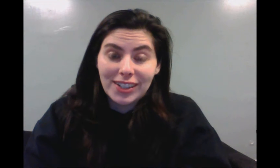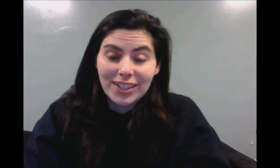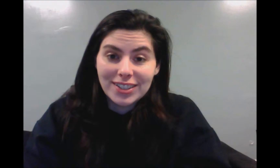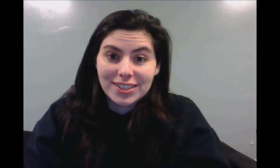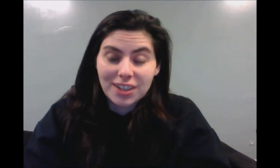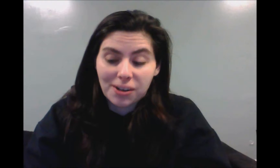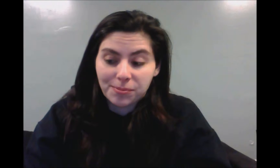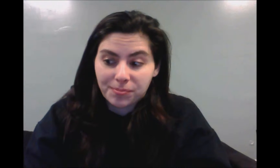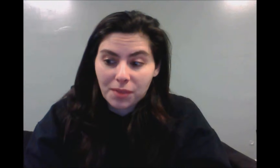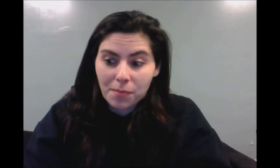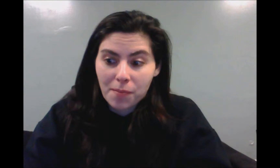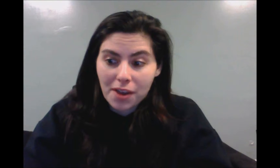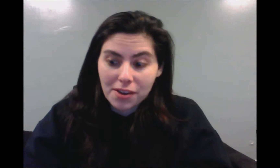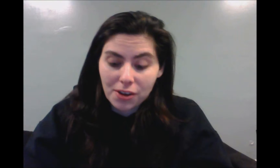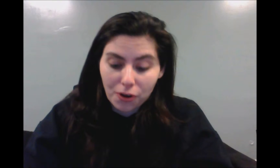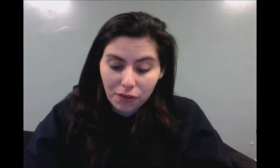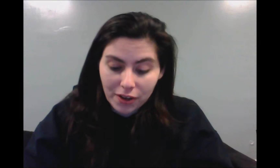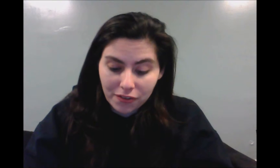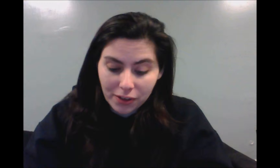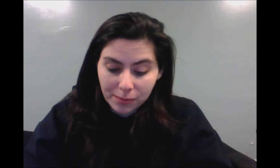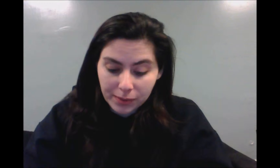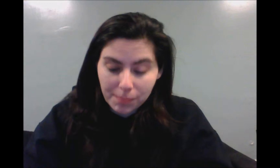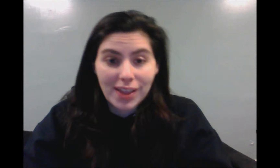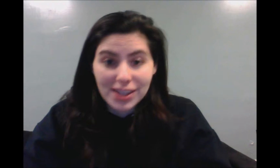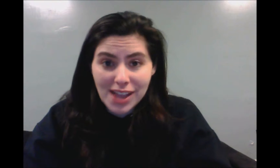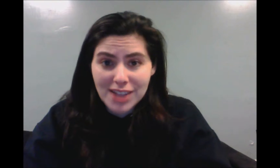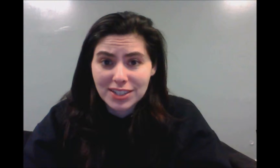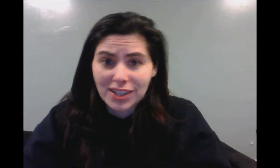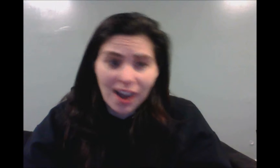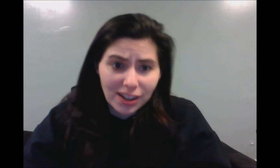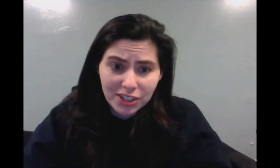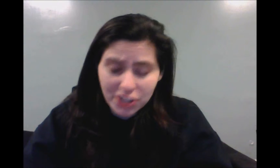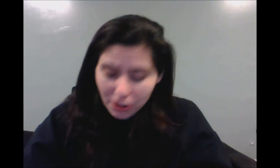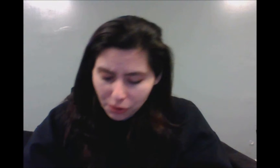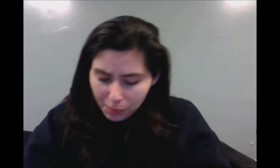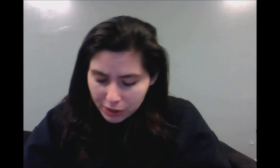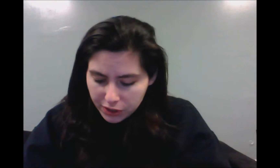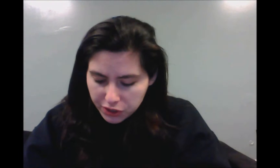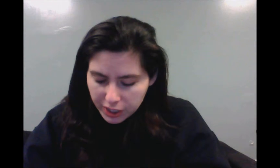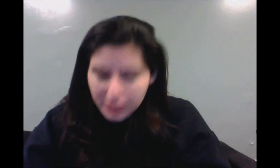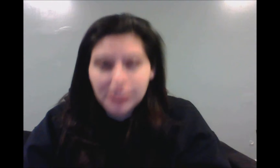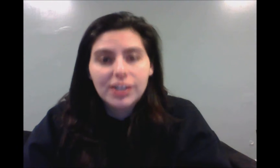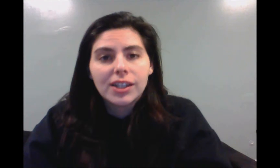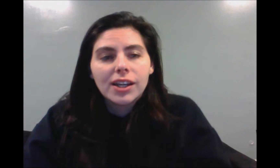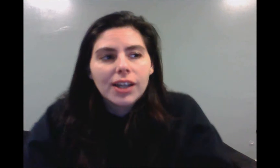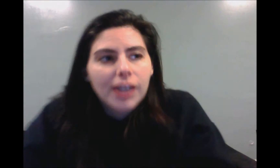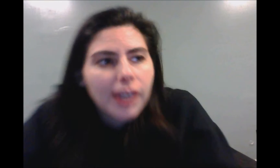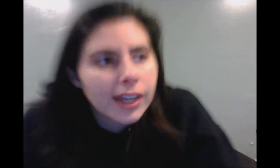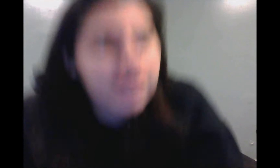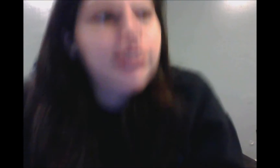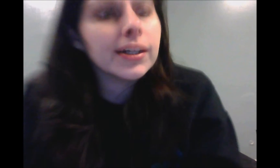is my girlfriend from ballet class and college and a whole bunch of other shit, and